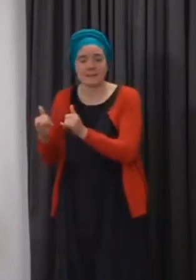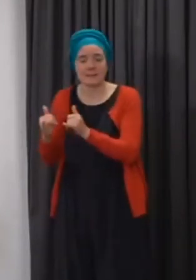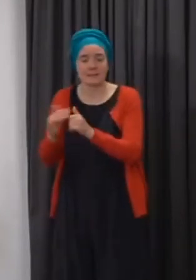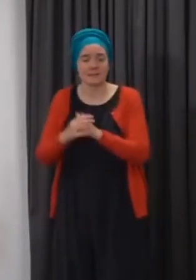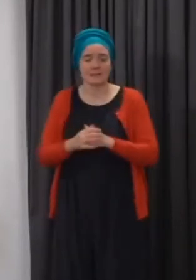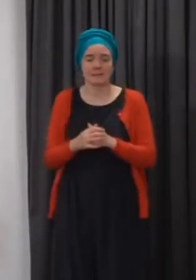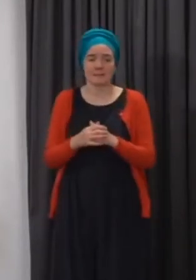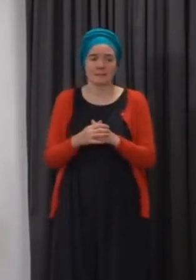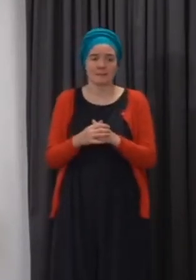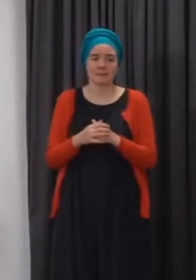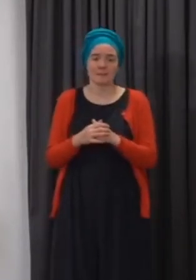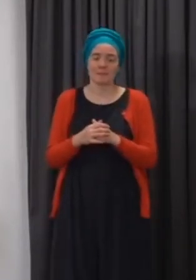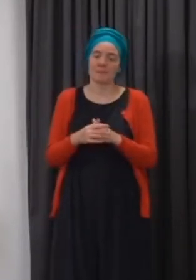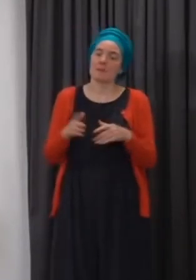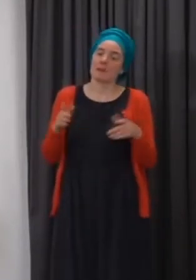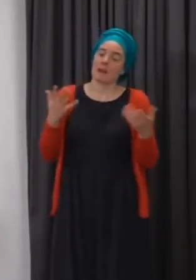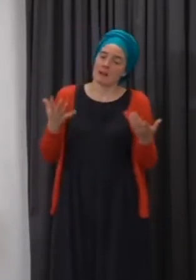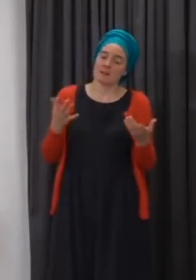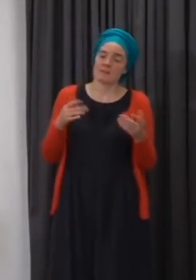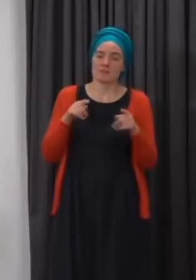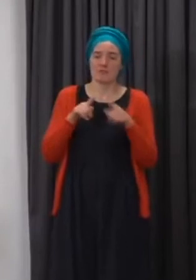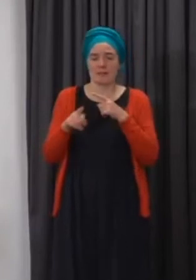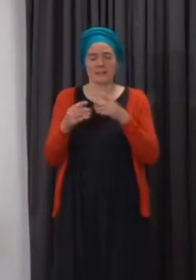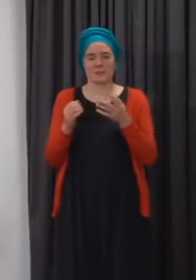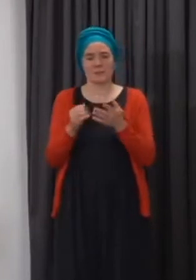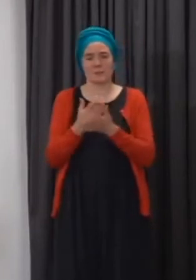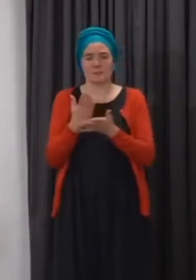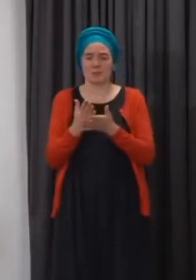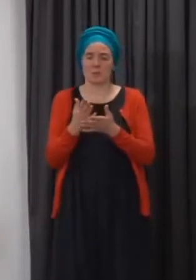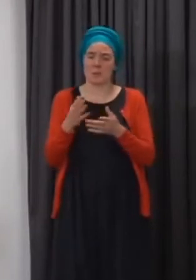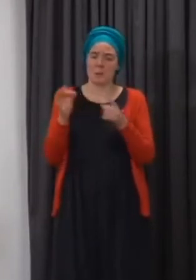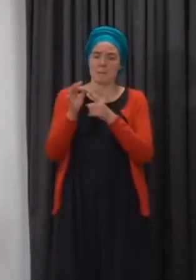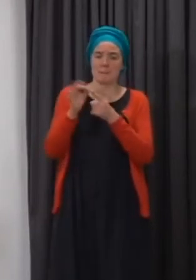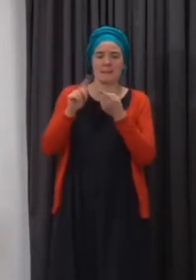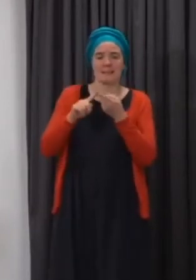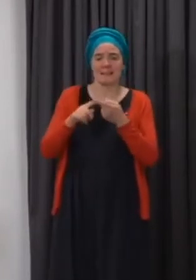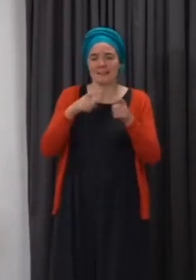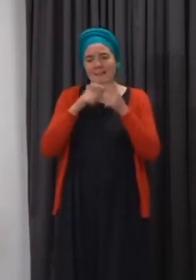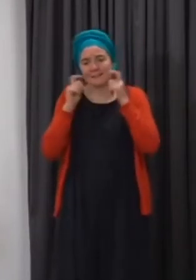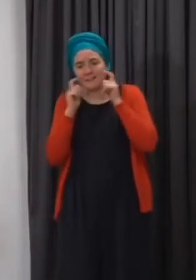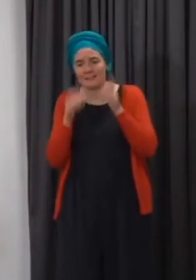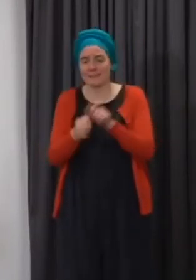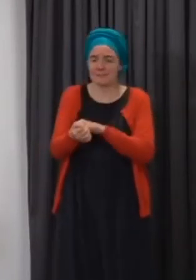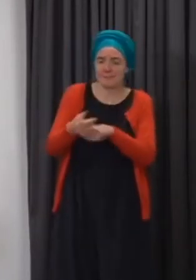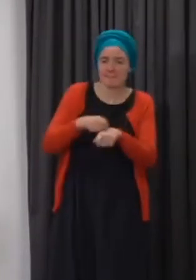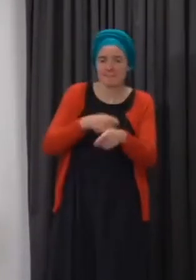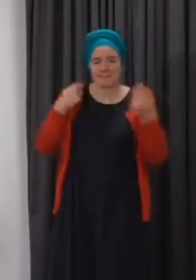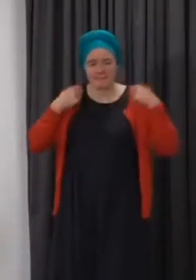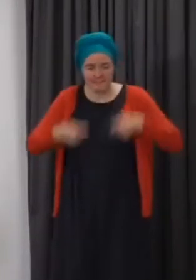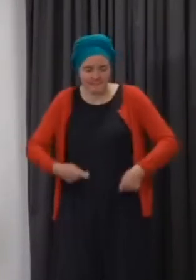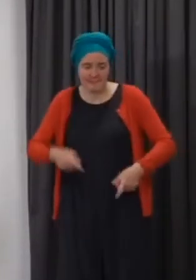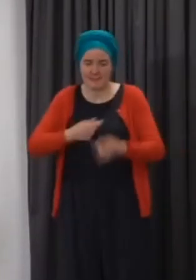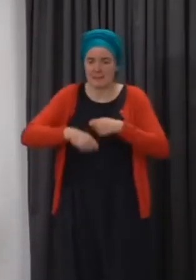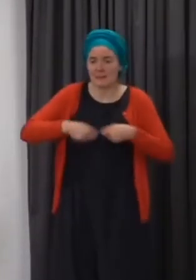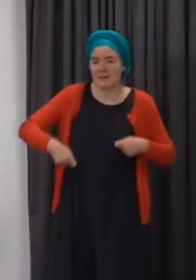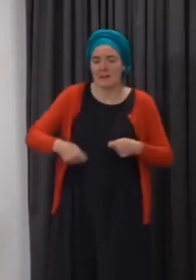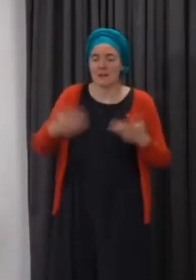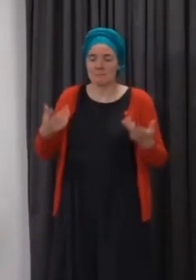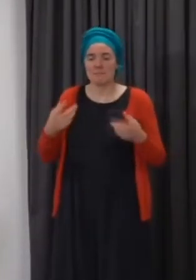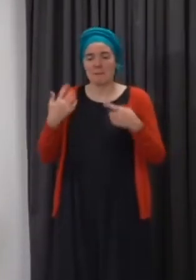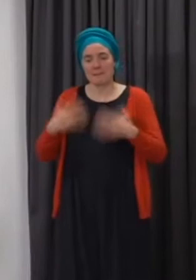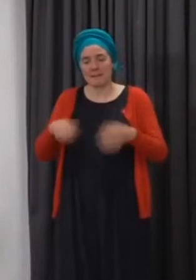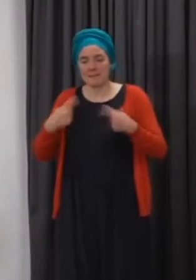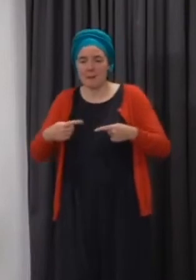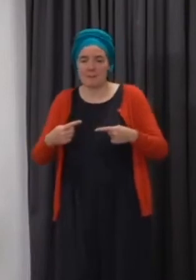that our PPE supplies, which have traditionally been NHS-based, have been available for us to distribute across the social